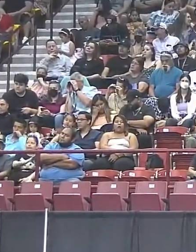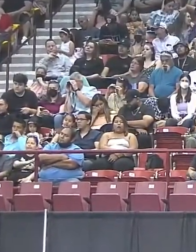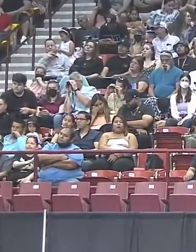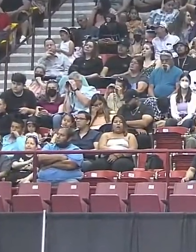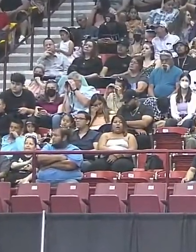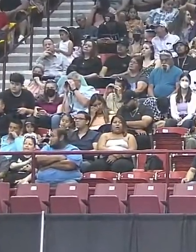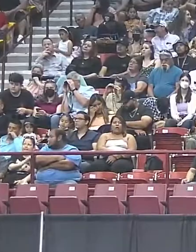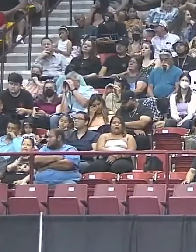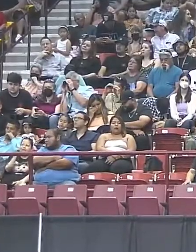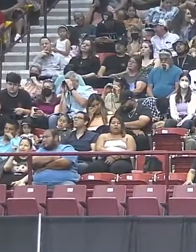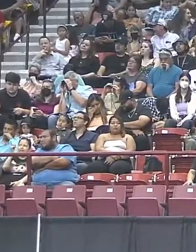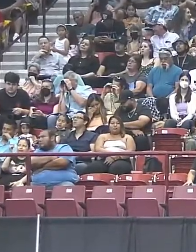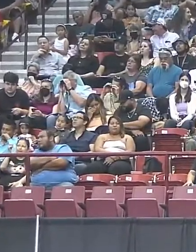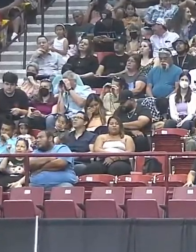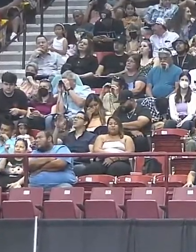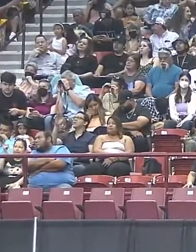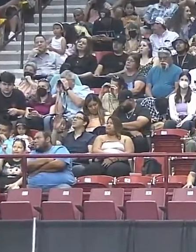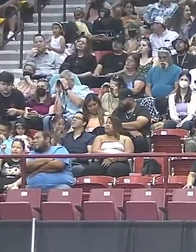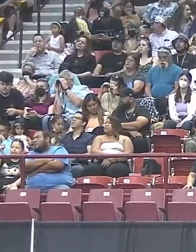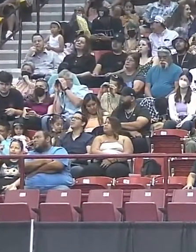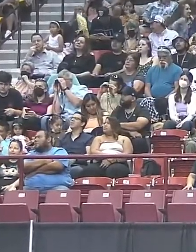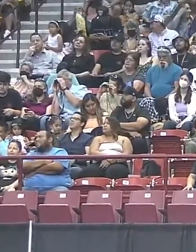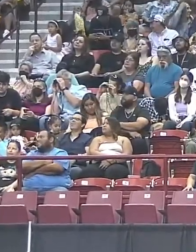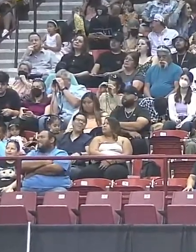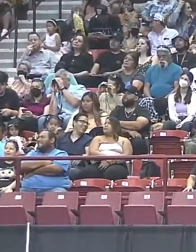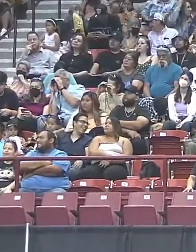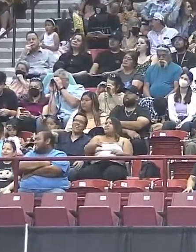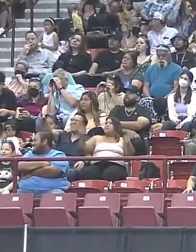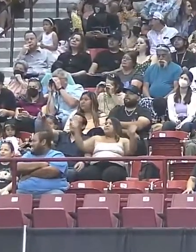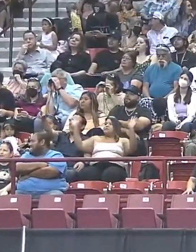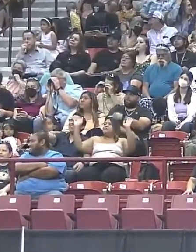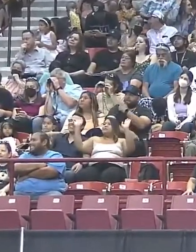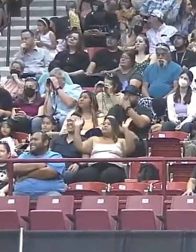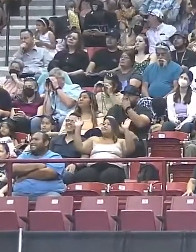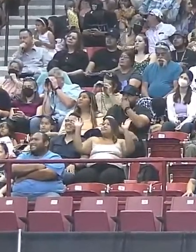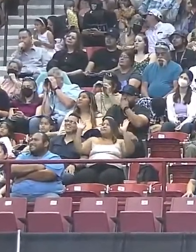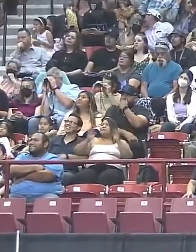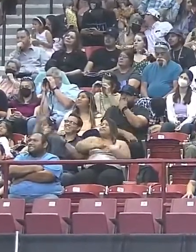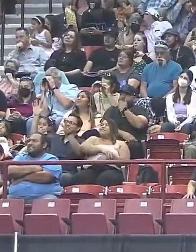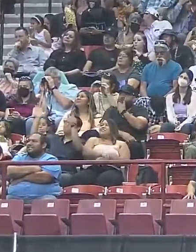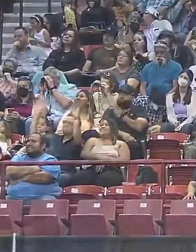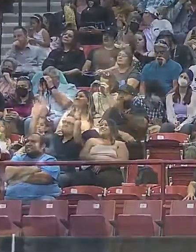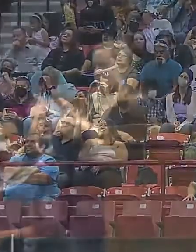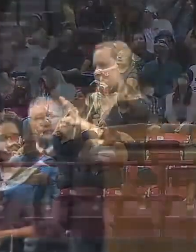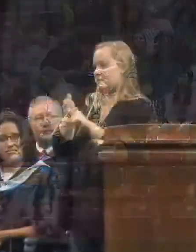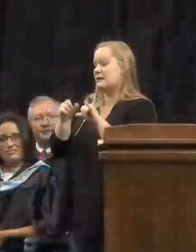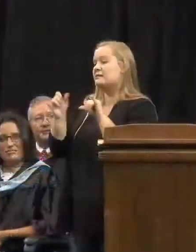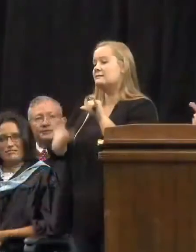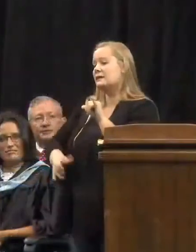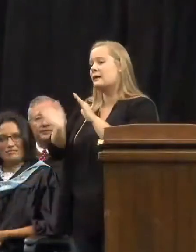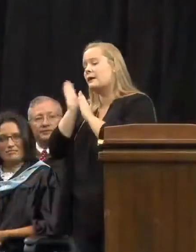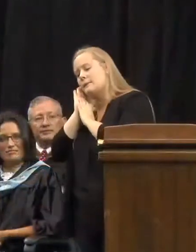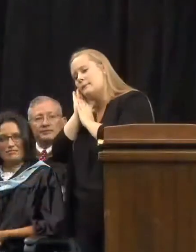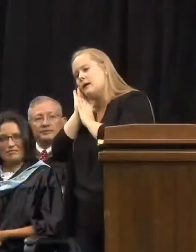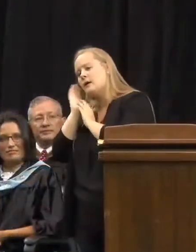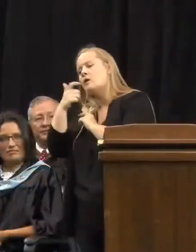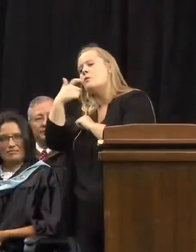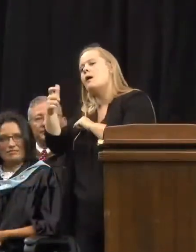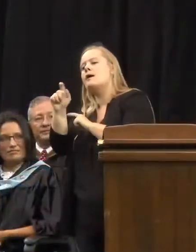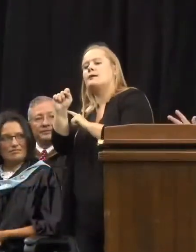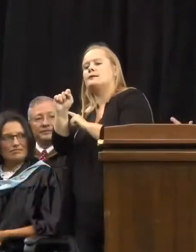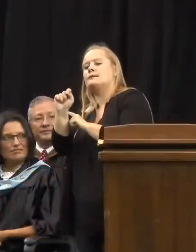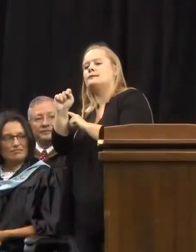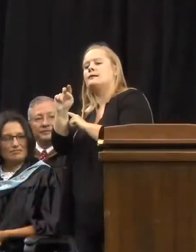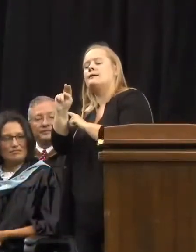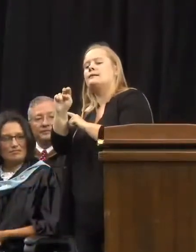Wow, have we all had those days? Being true to you often means staying in bed, binging on Netflix, reading